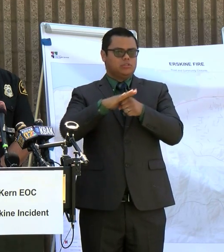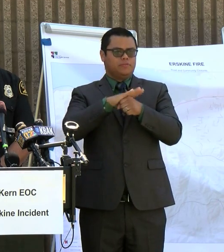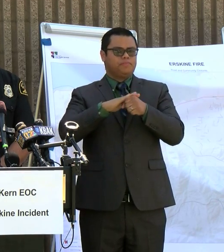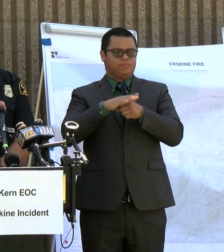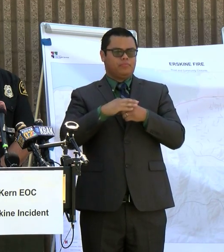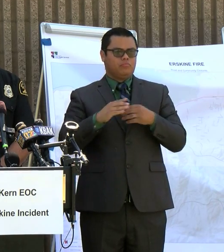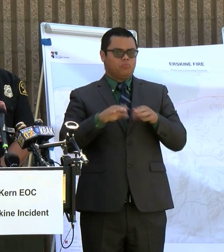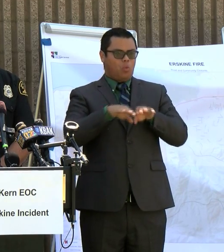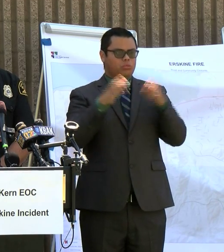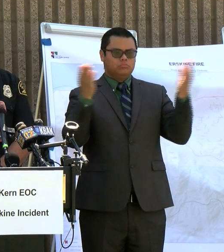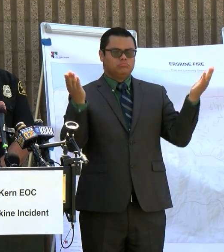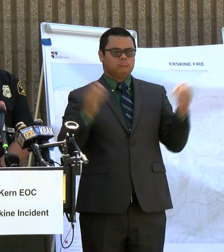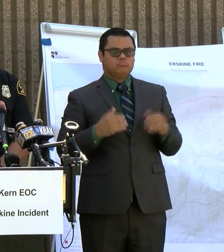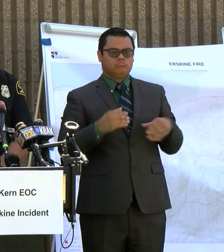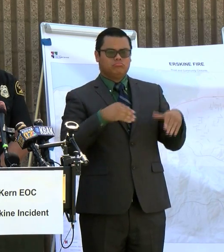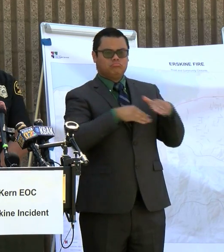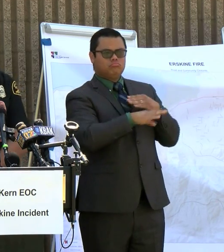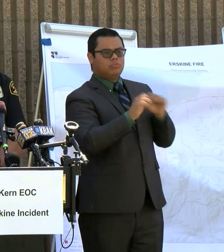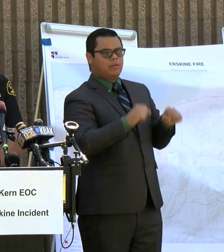I'm